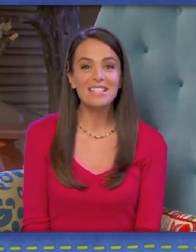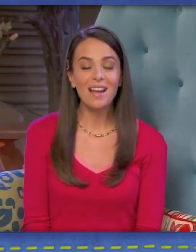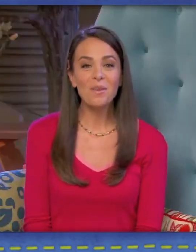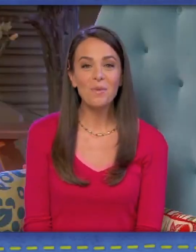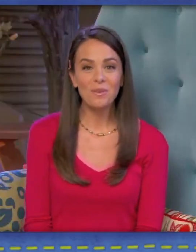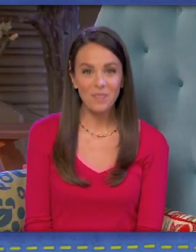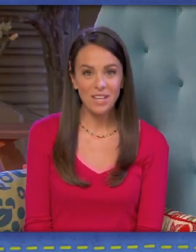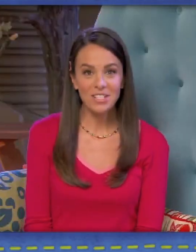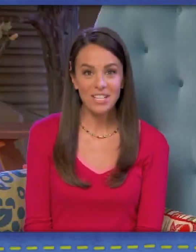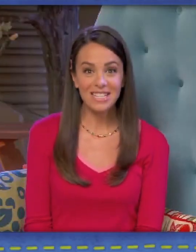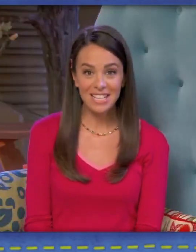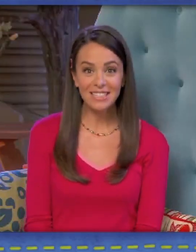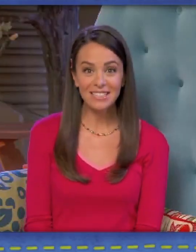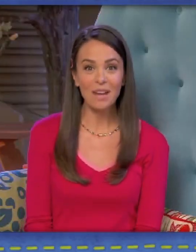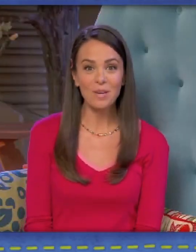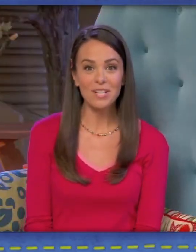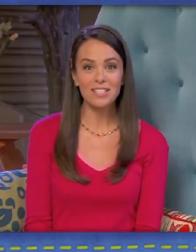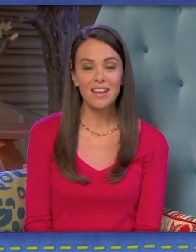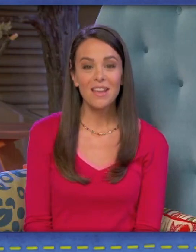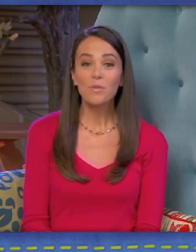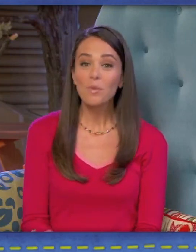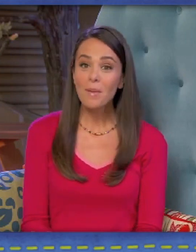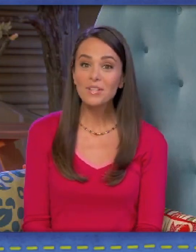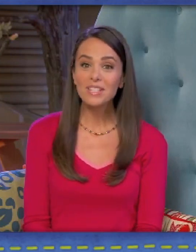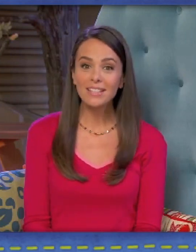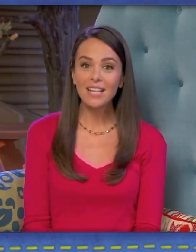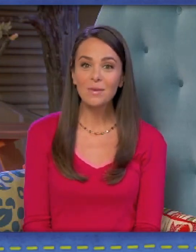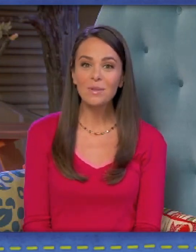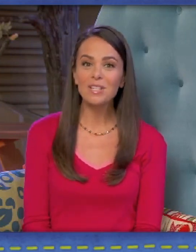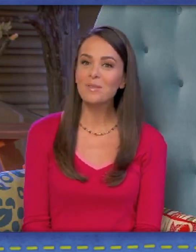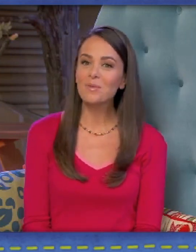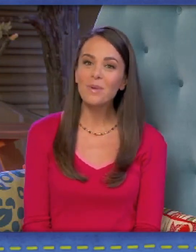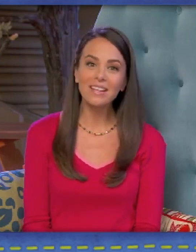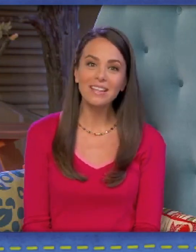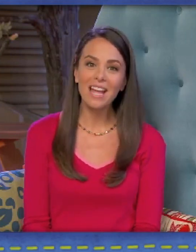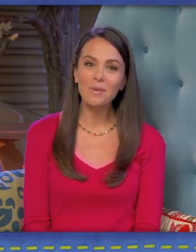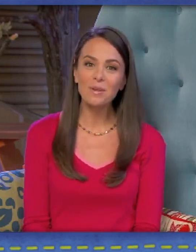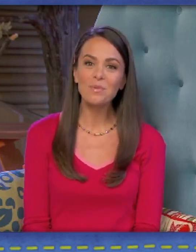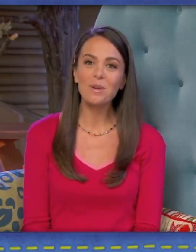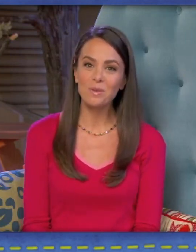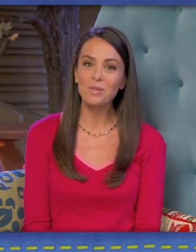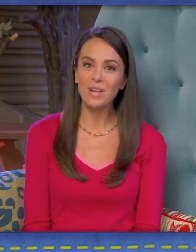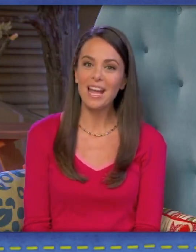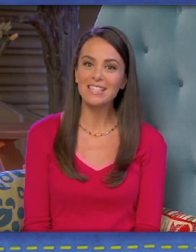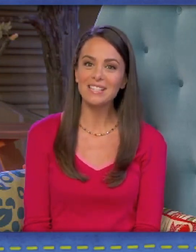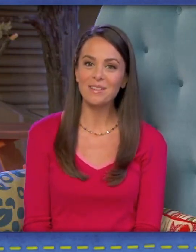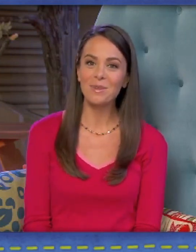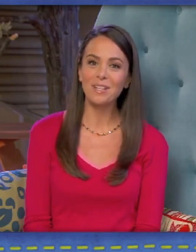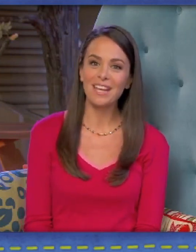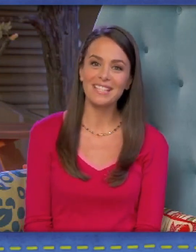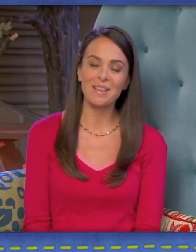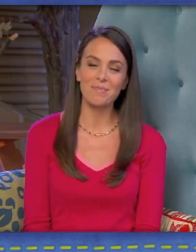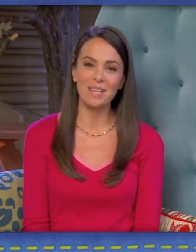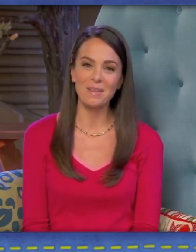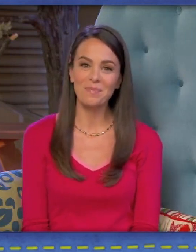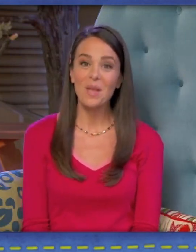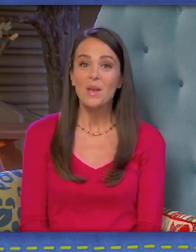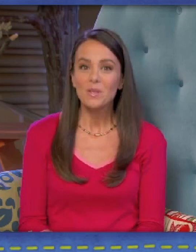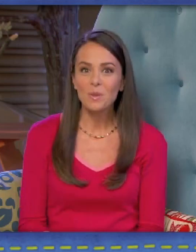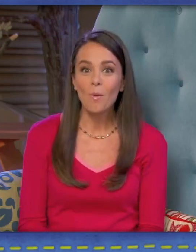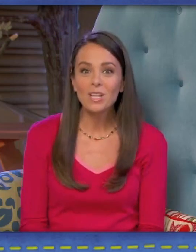you how to sign the word fish in sign language. Remember, sign language is a real language where you use your hands to communicate